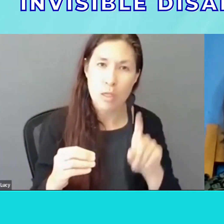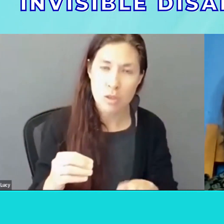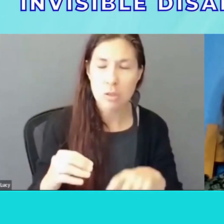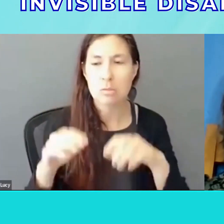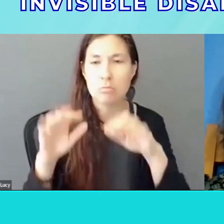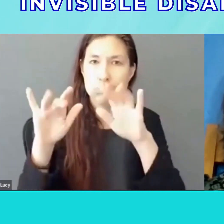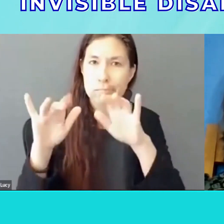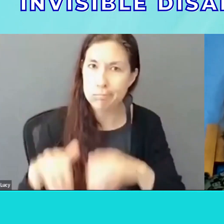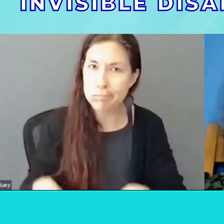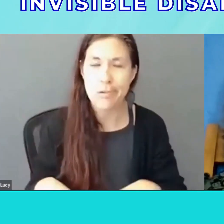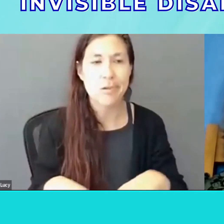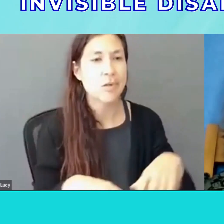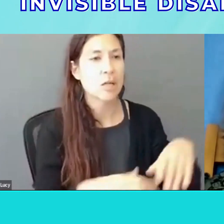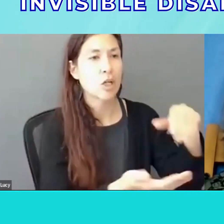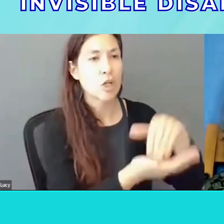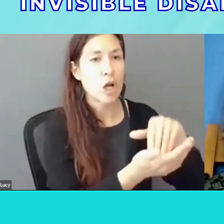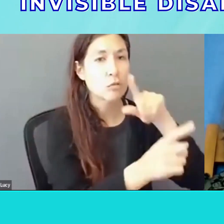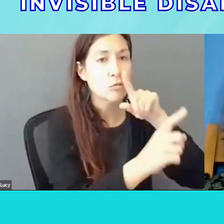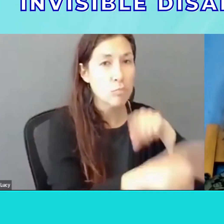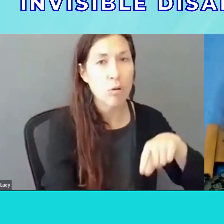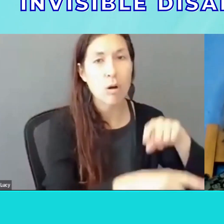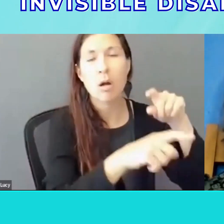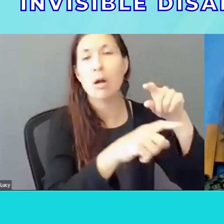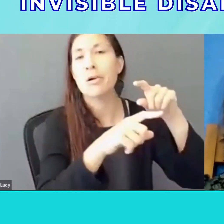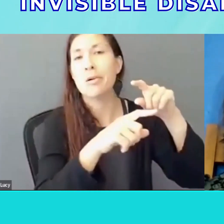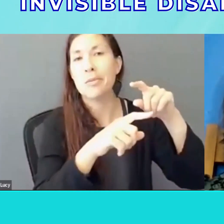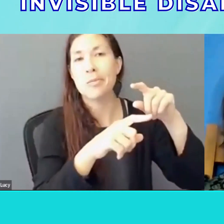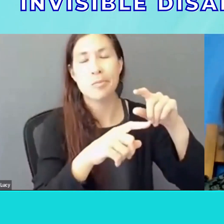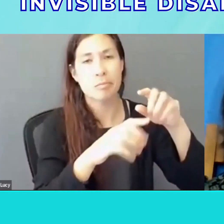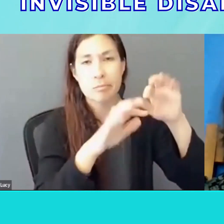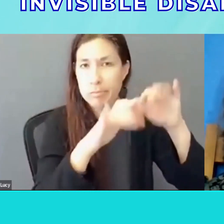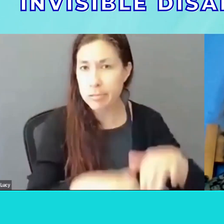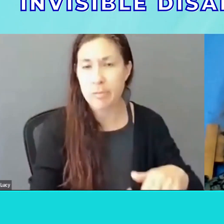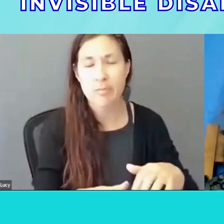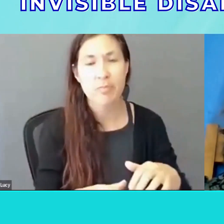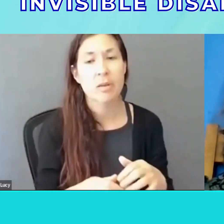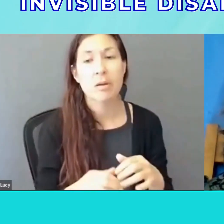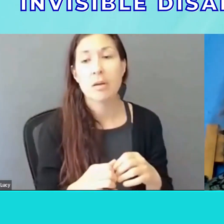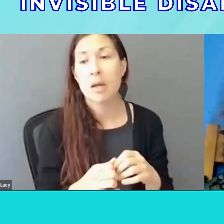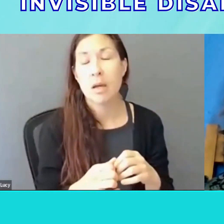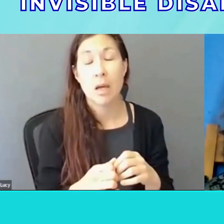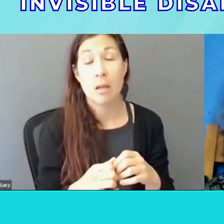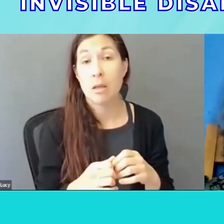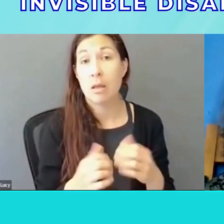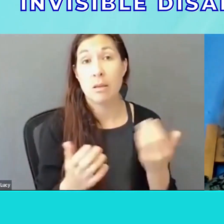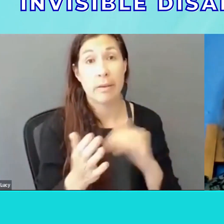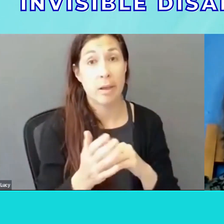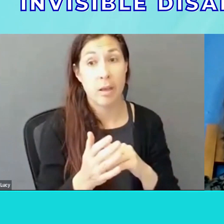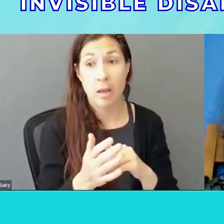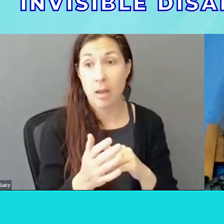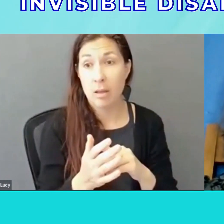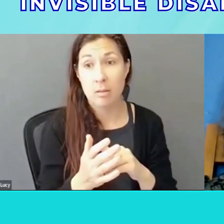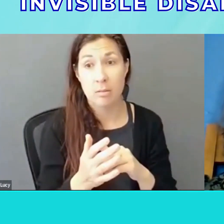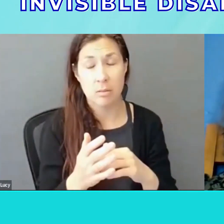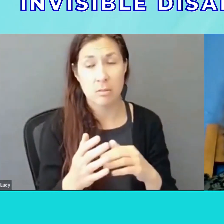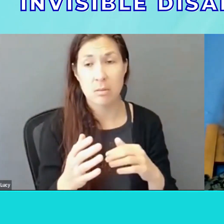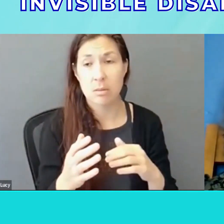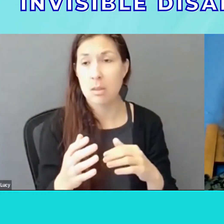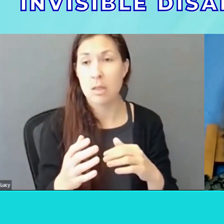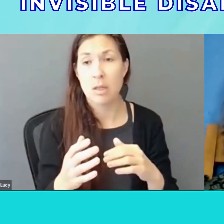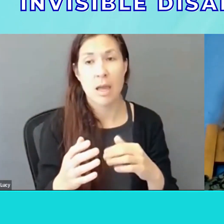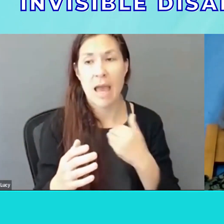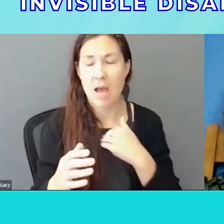Hello. So this is Nasra Nicola from MassDPH and the Health and Disability Partnership. And the